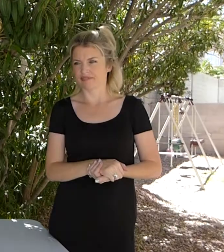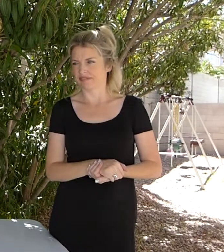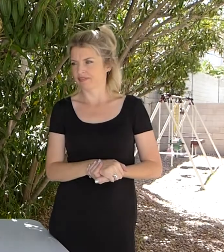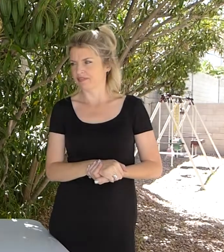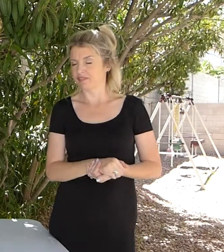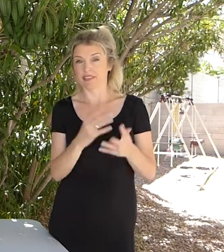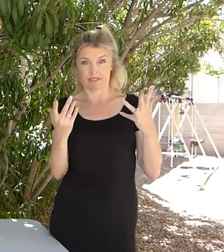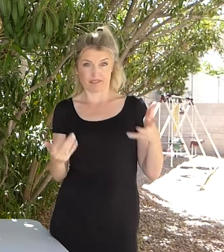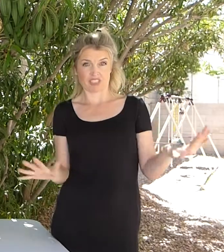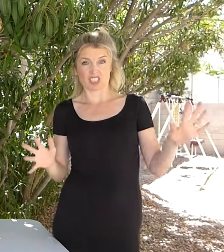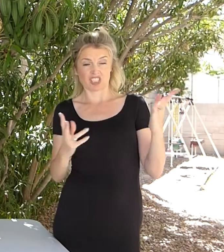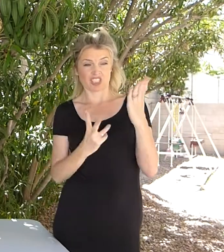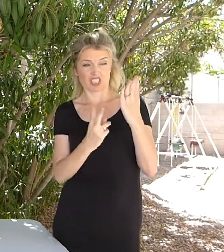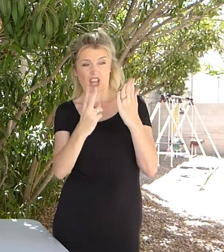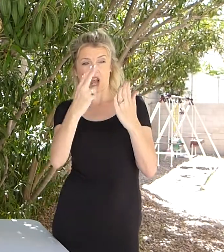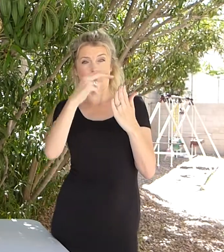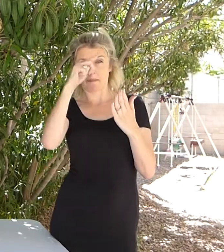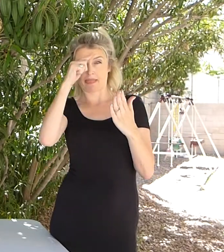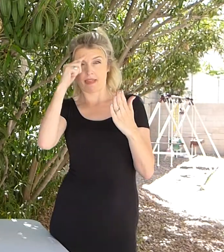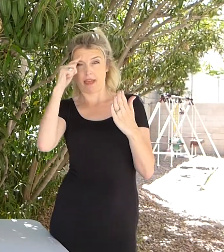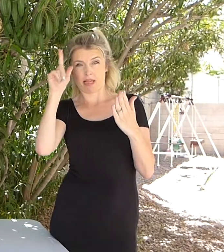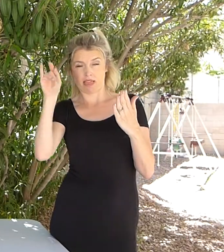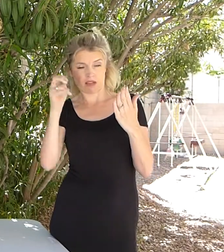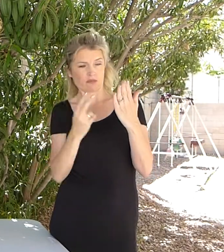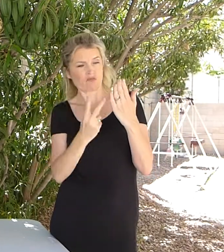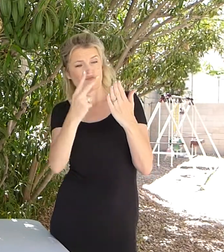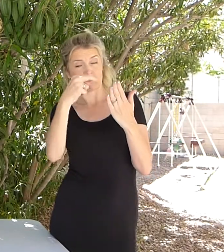Alright, and once you have it cut,